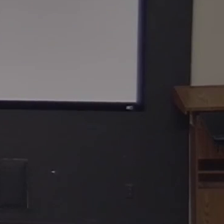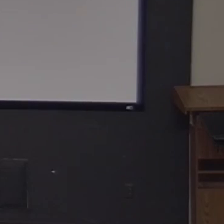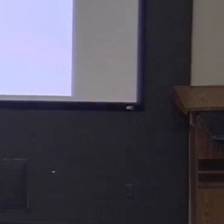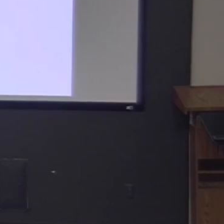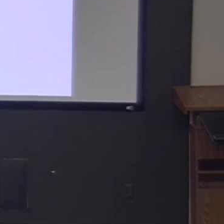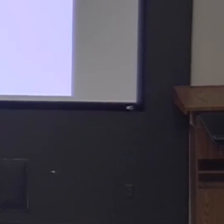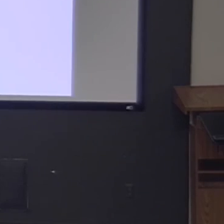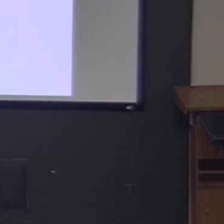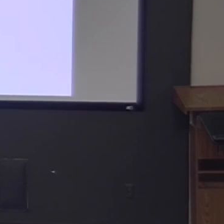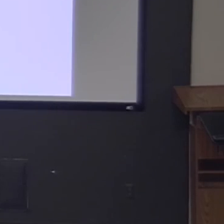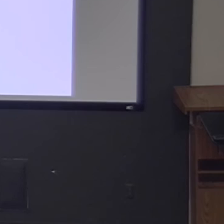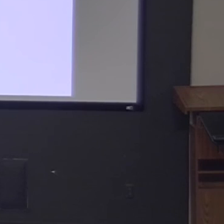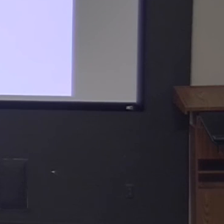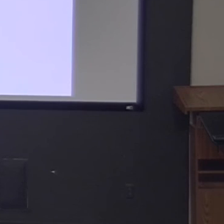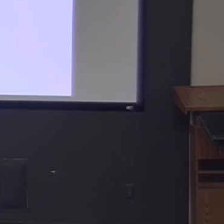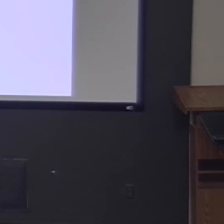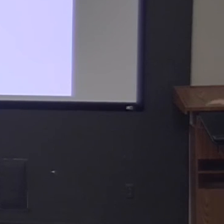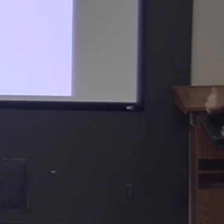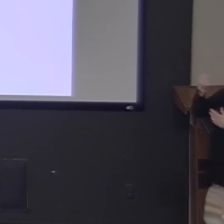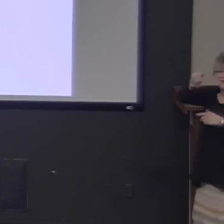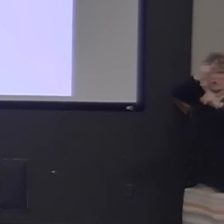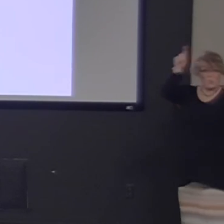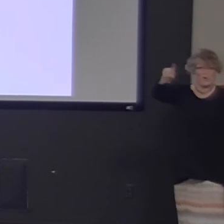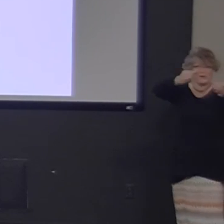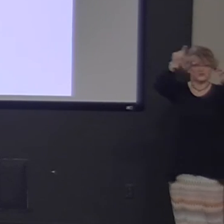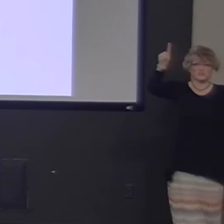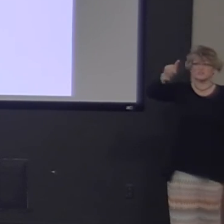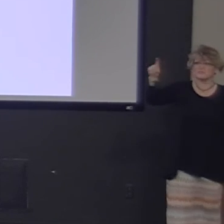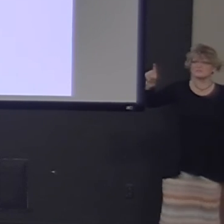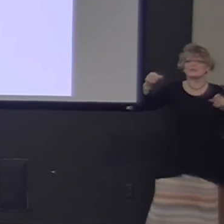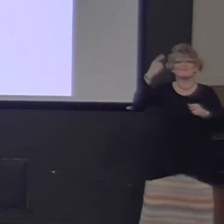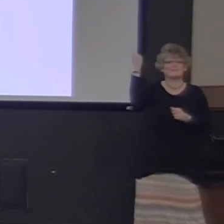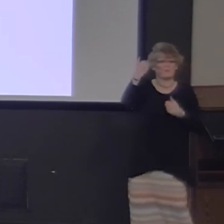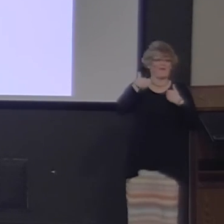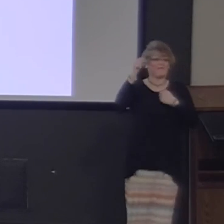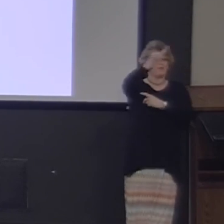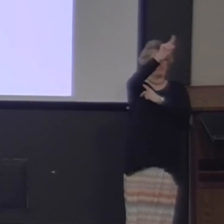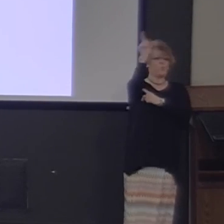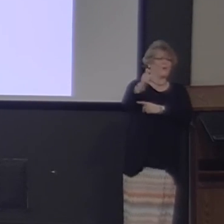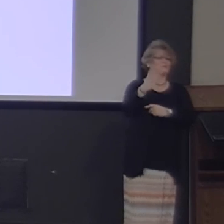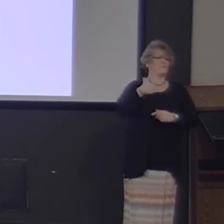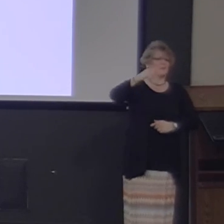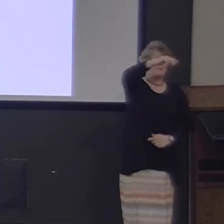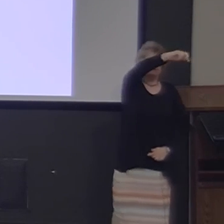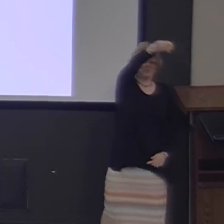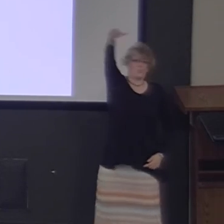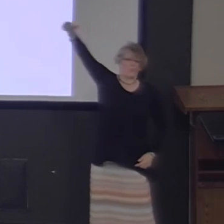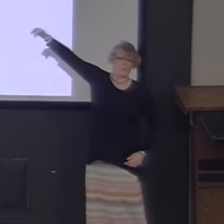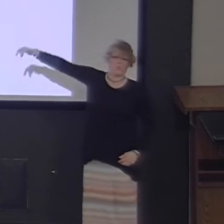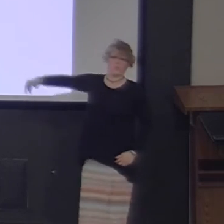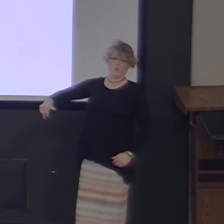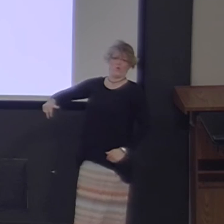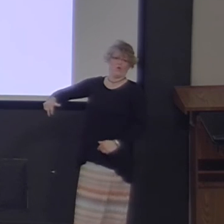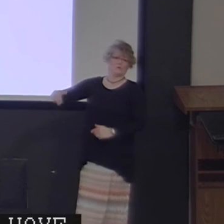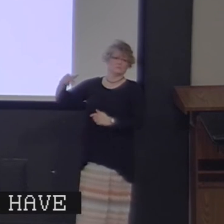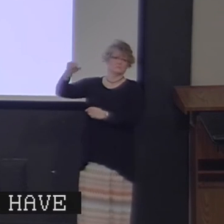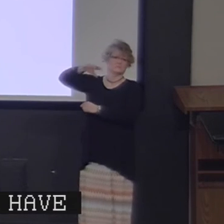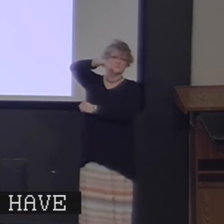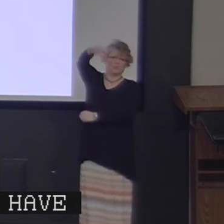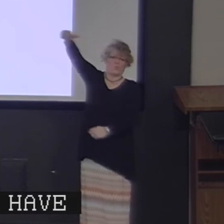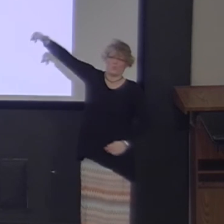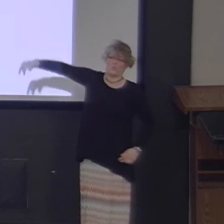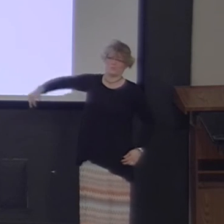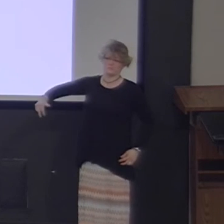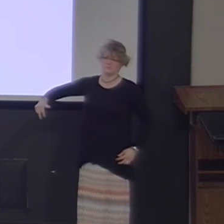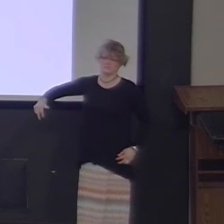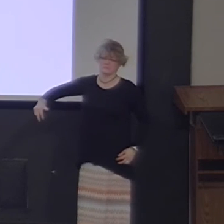Yeah. Question? Thank you. Thank you so much. Does anyone in the audience have any questions? If so, please do walk